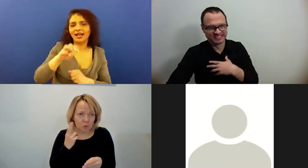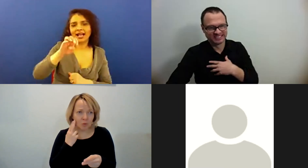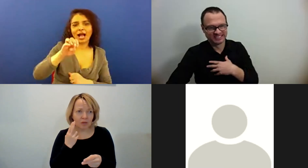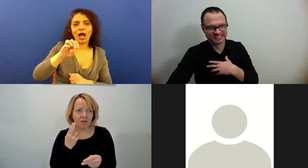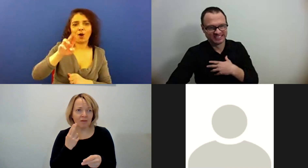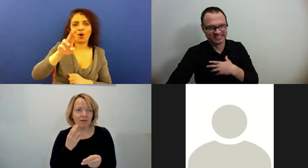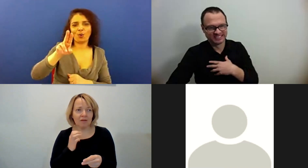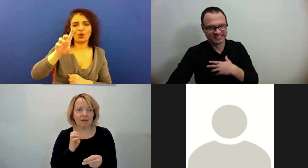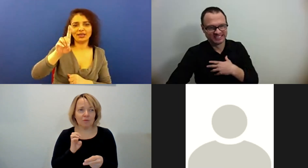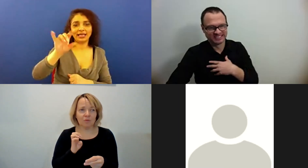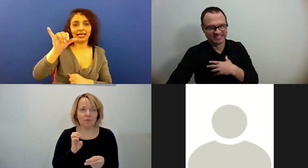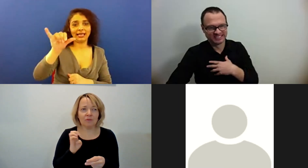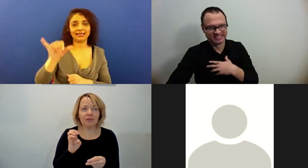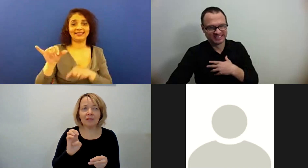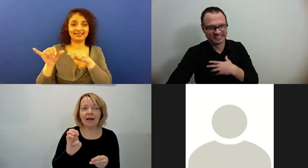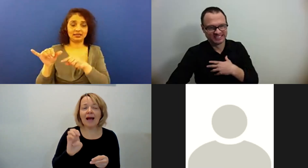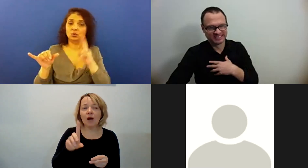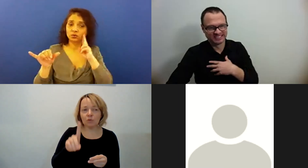education,